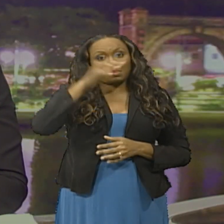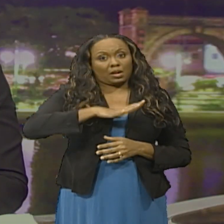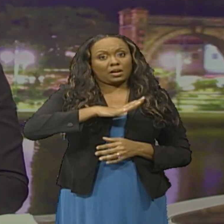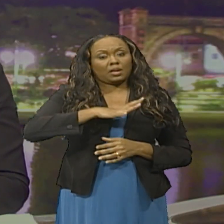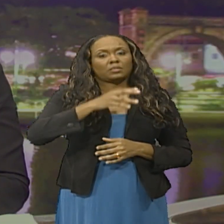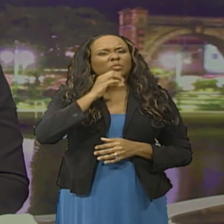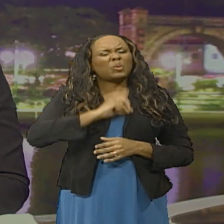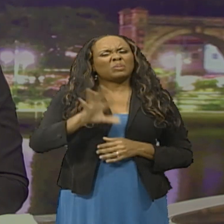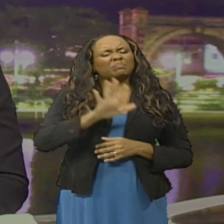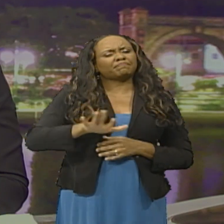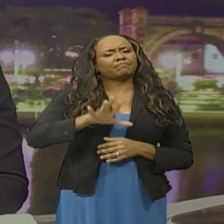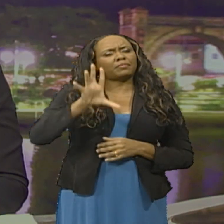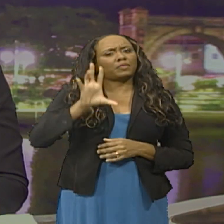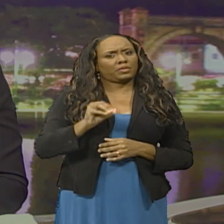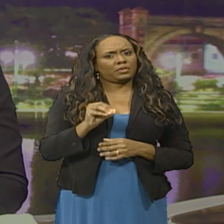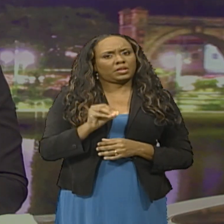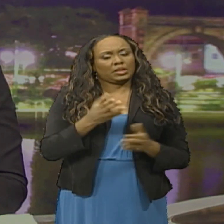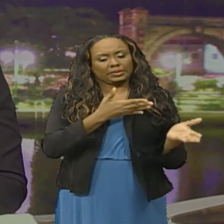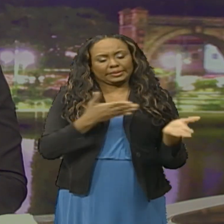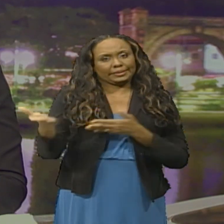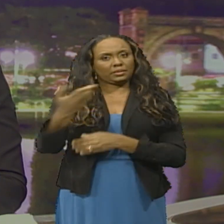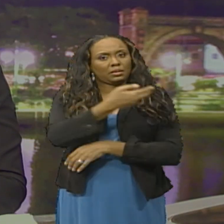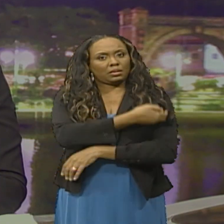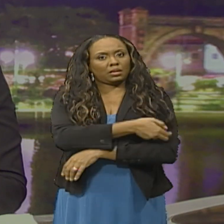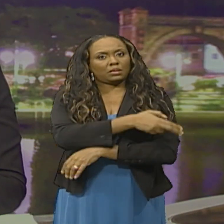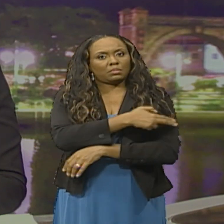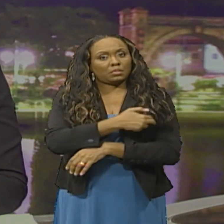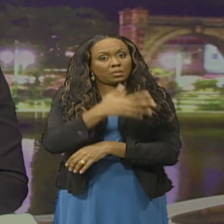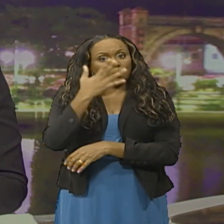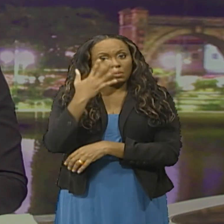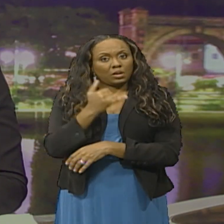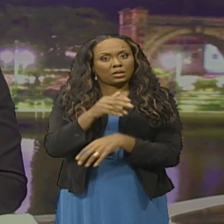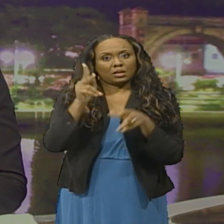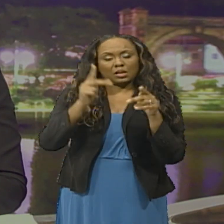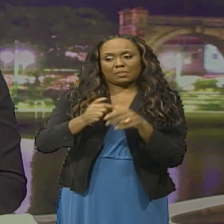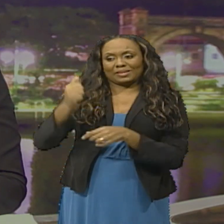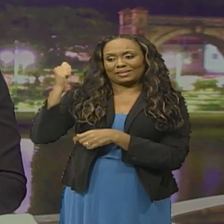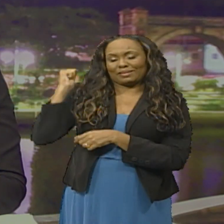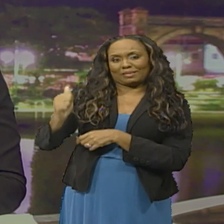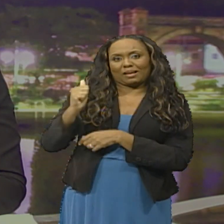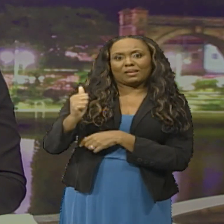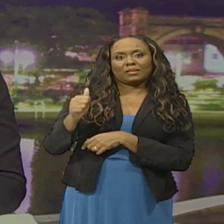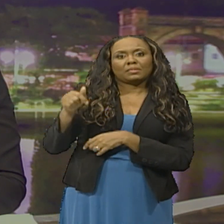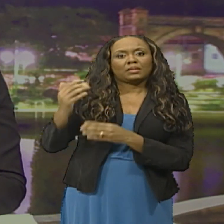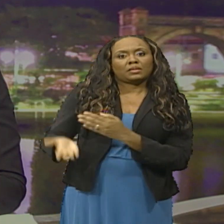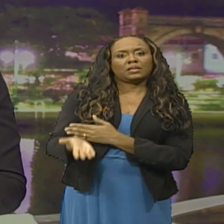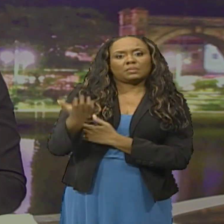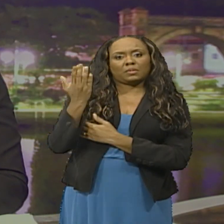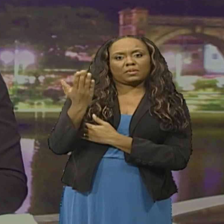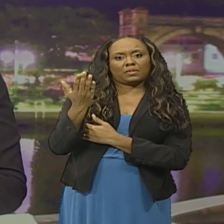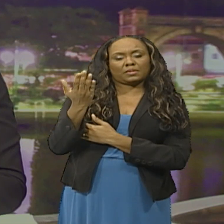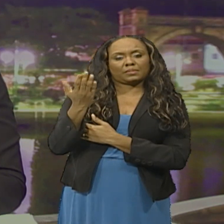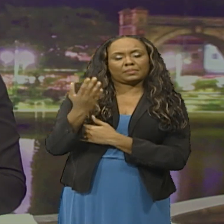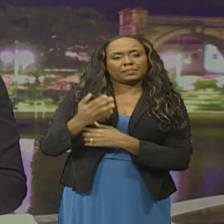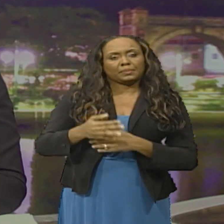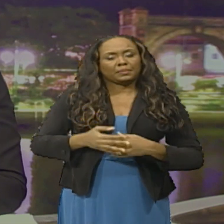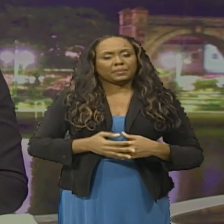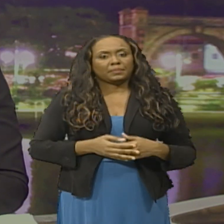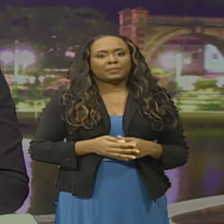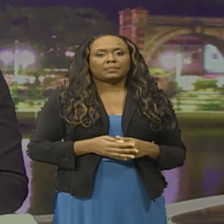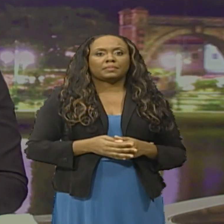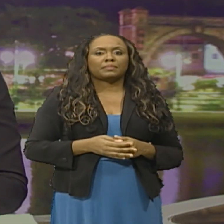A man in his 50s has been taken to the Queen Elizabeth Hospital following a stabbing incident at President Kennedy Drive this